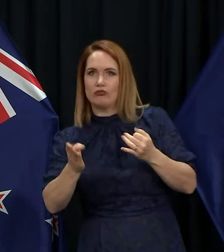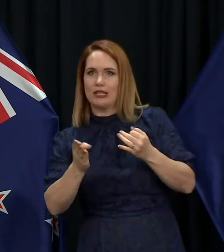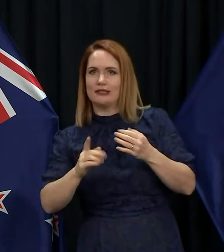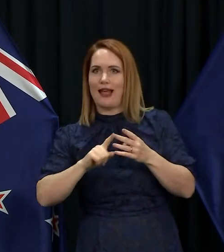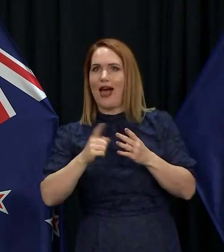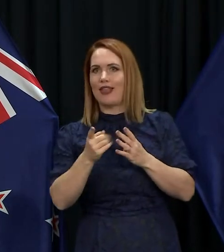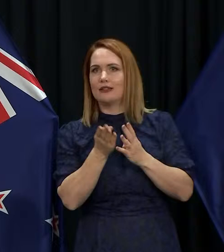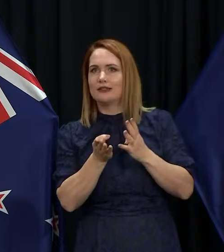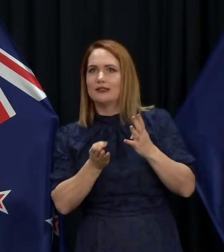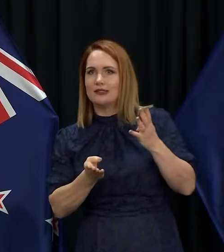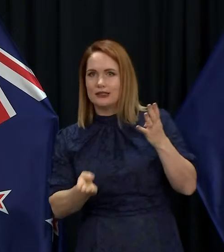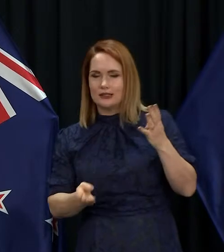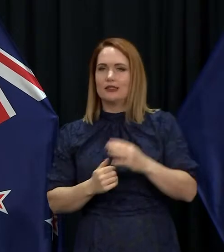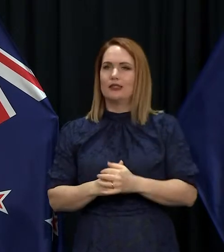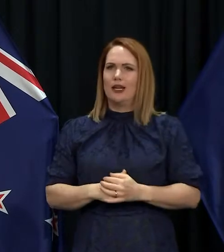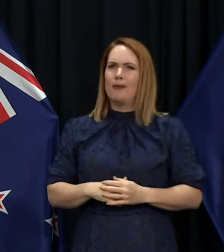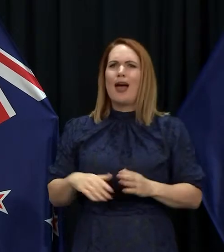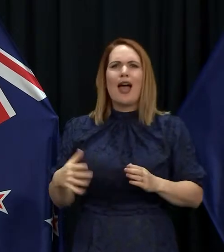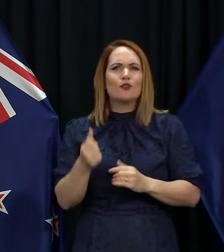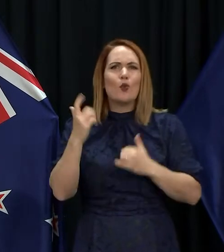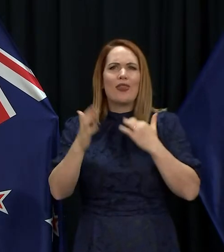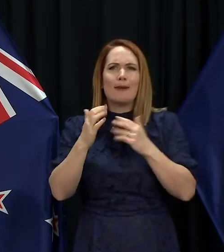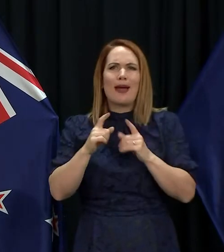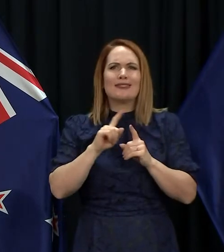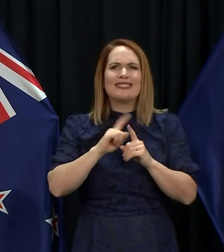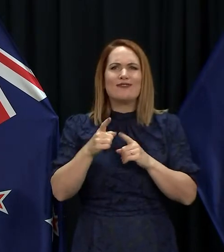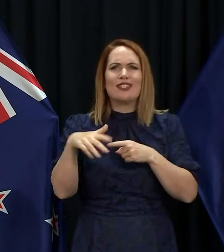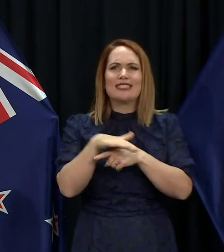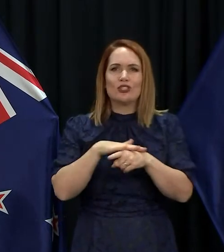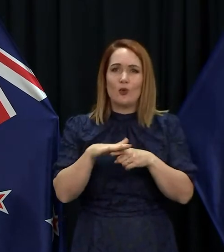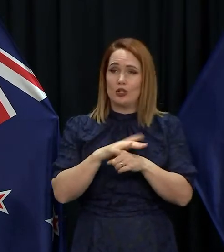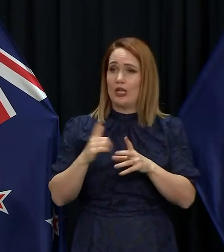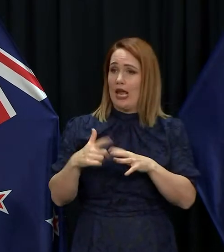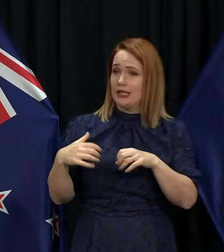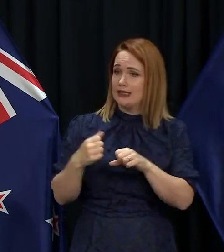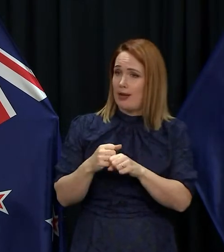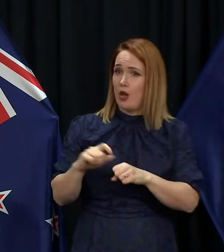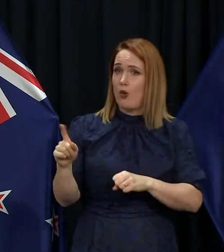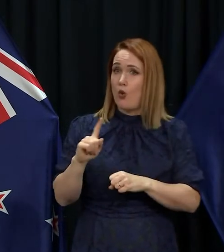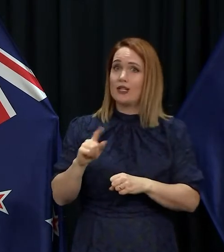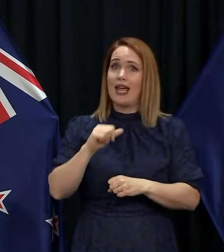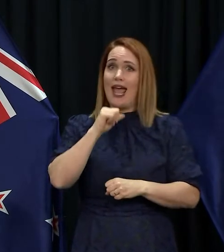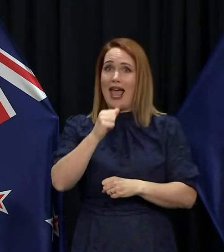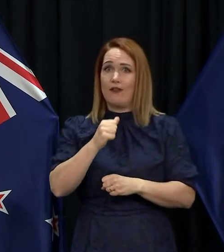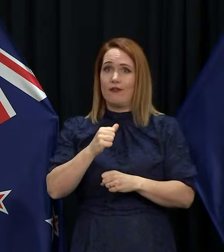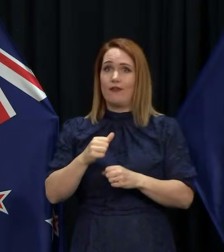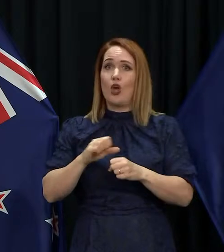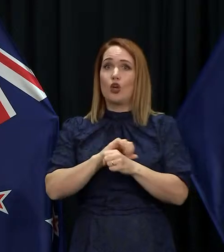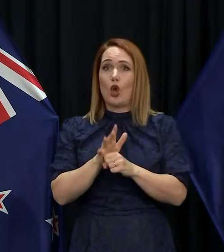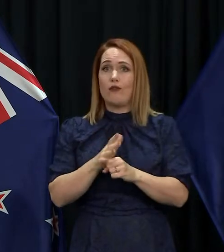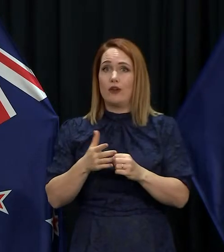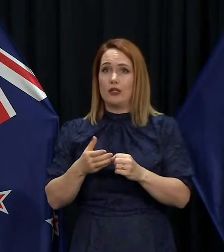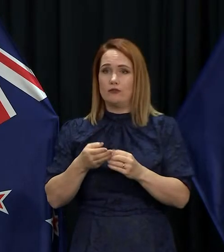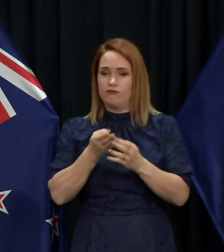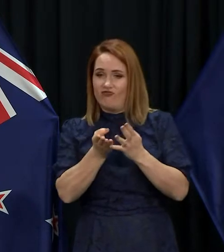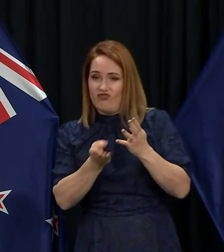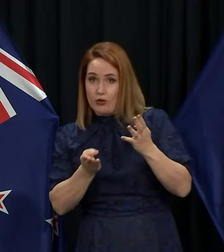scenarios that are wide-ranging, everything from a variant that still responds well to vaccine to one that doesn't. So